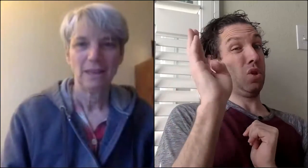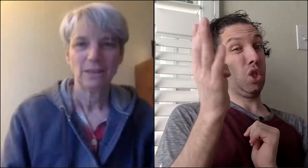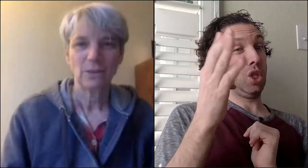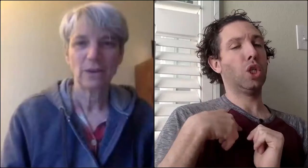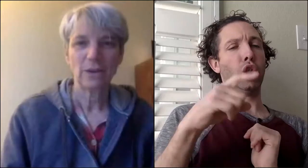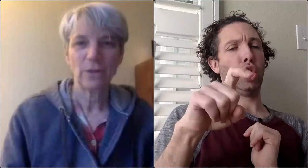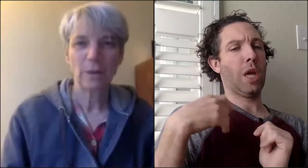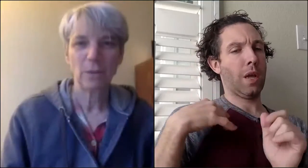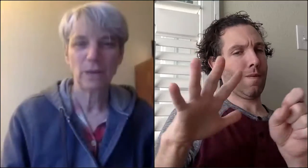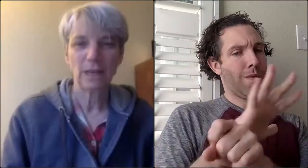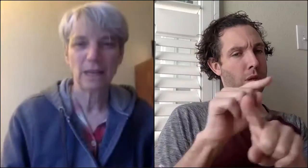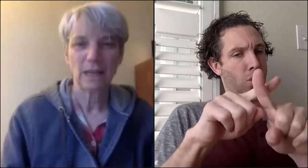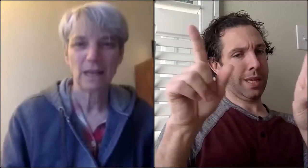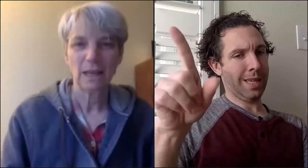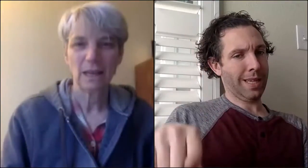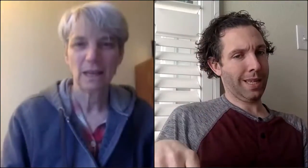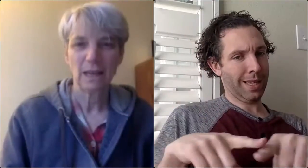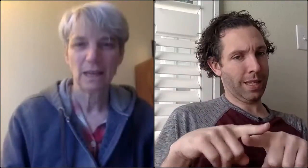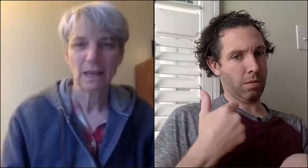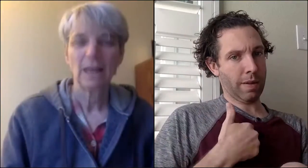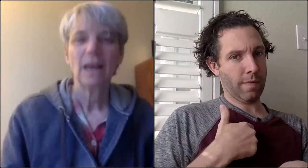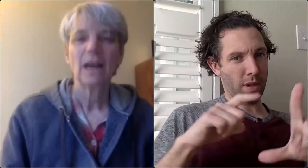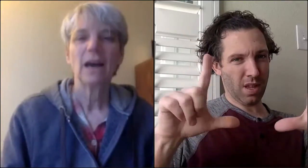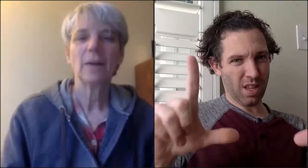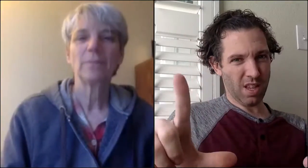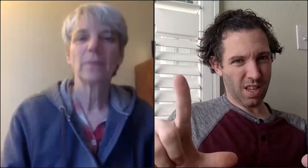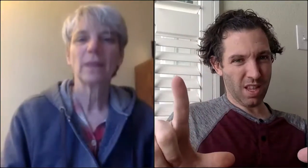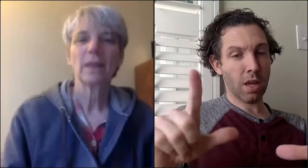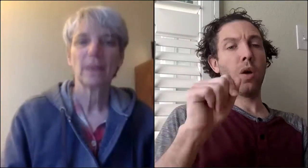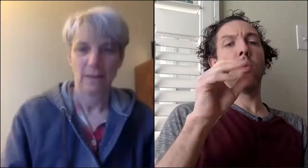So I don't know if I'm unmuted. Yes, you are.